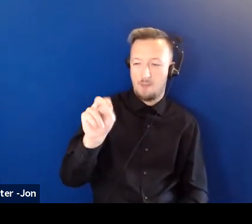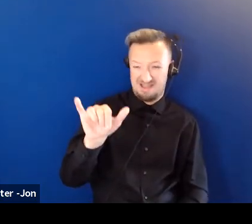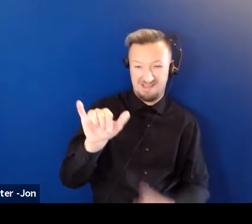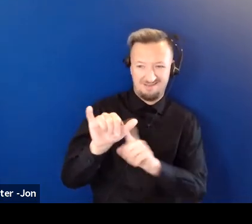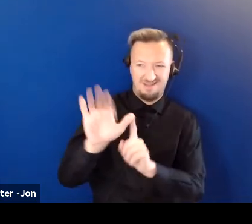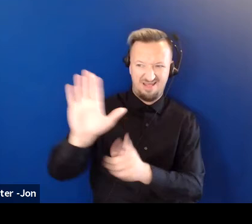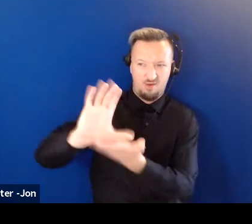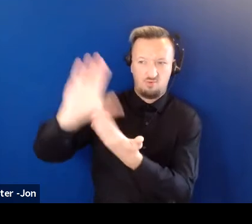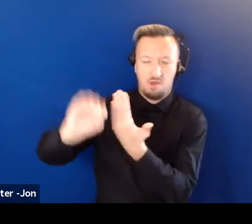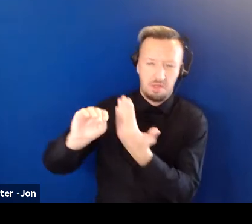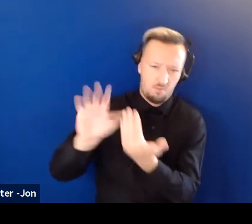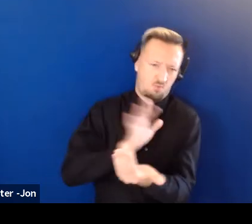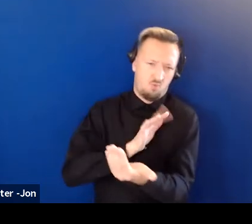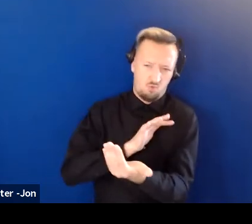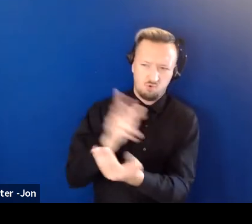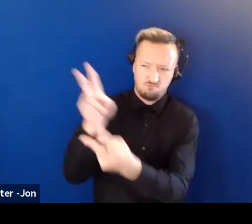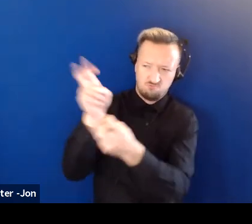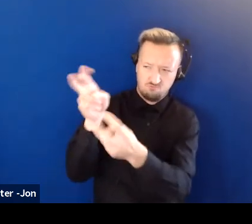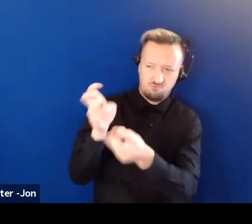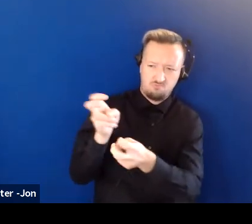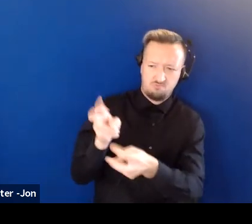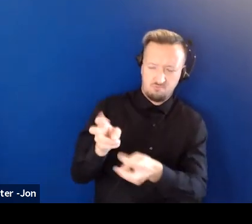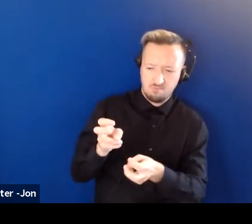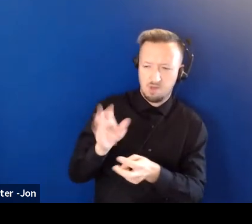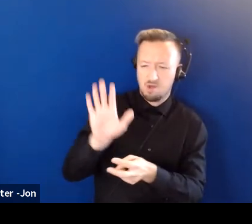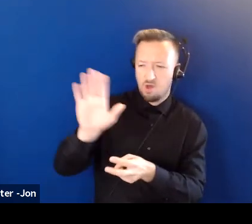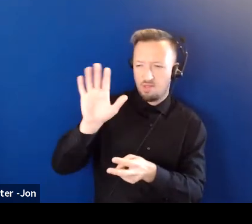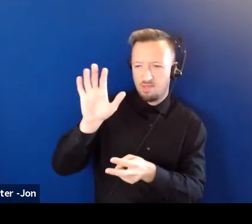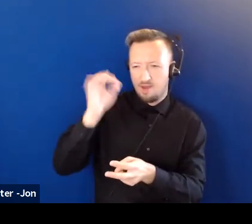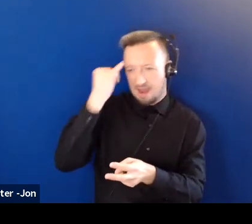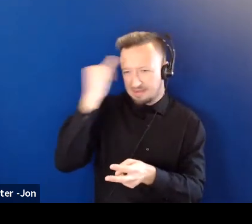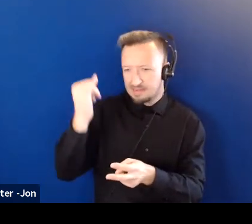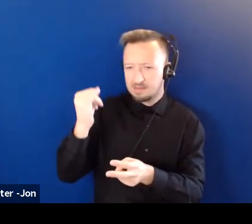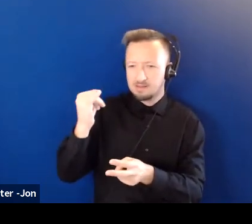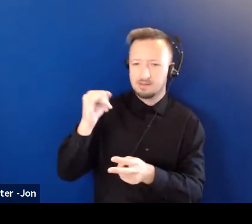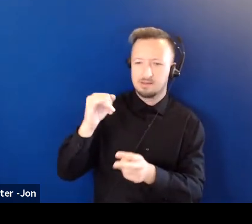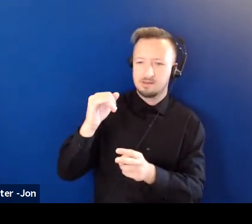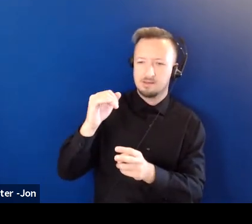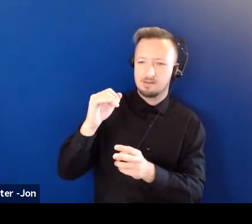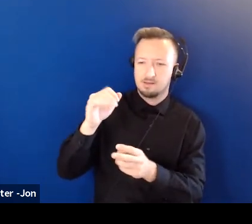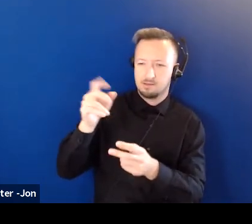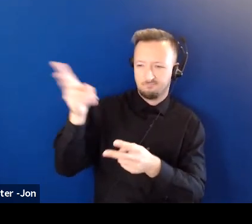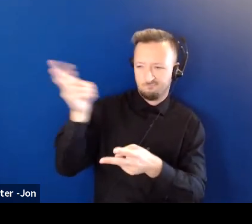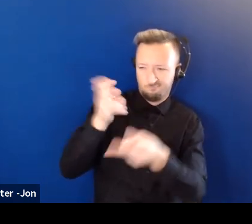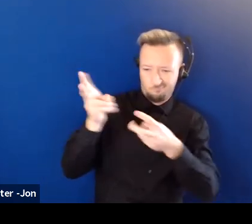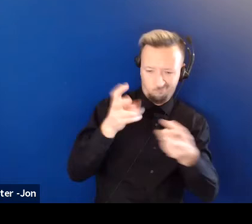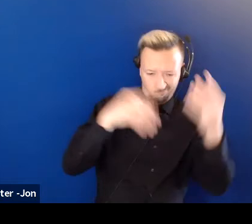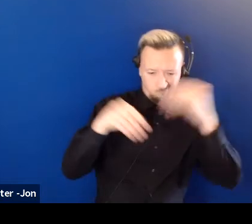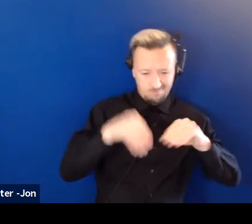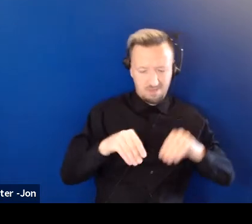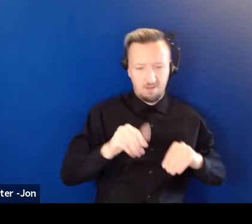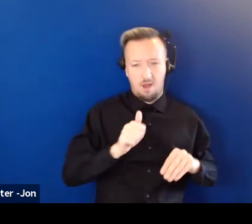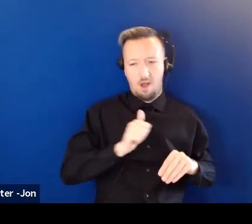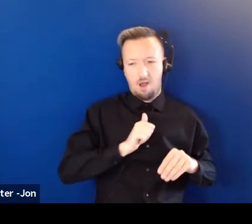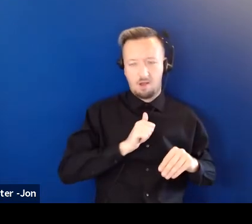of their activities, and looked at some of their models for learning, and twisted it into our own, but they were definitely